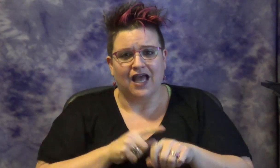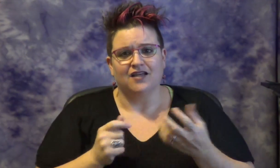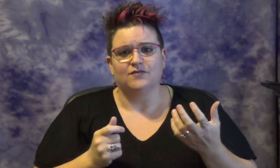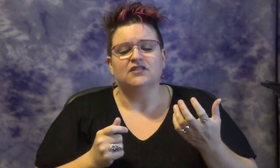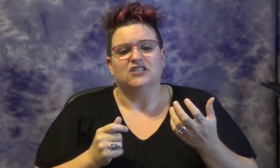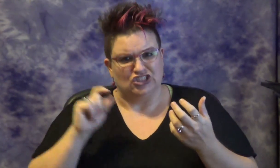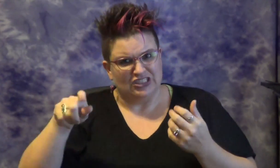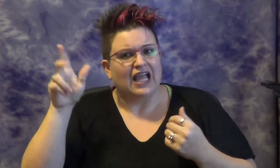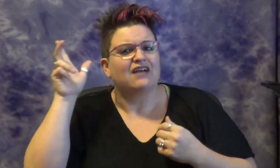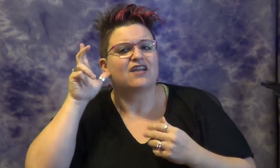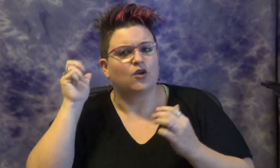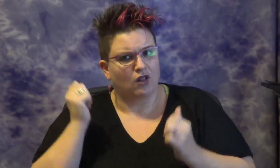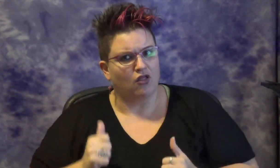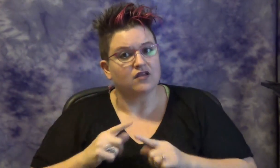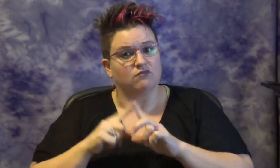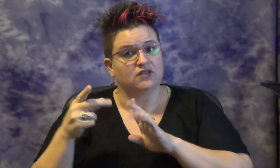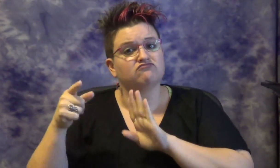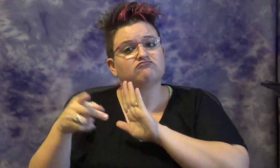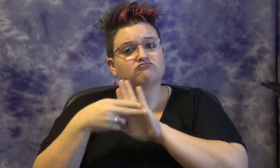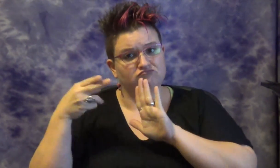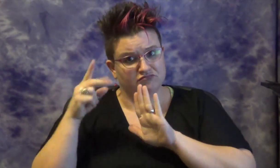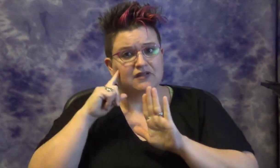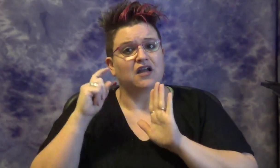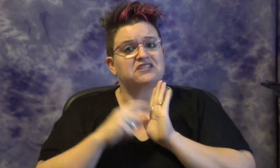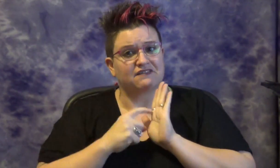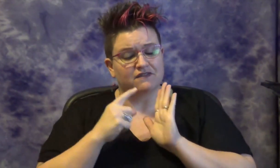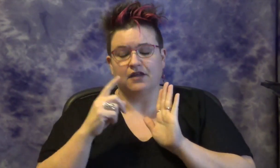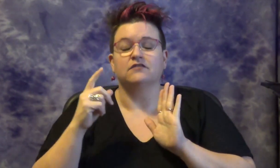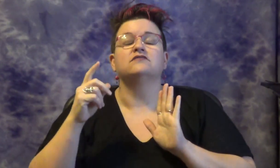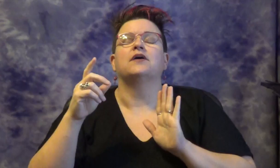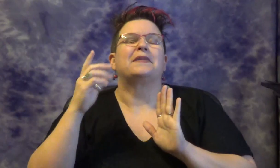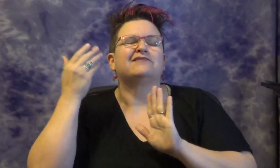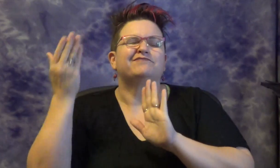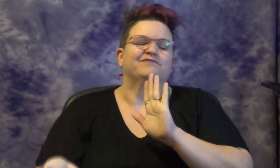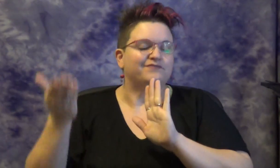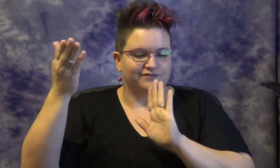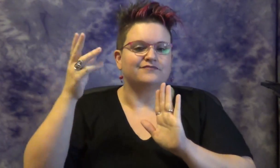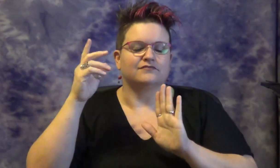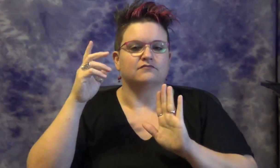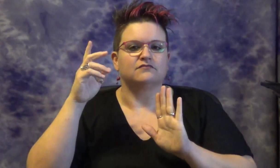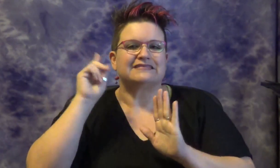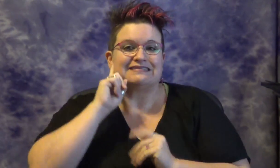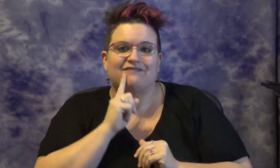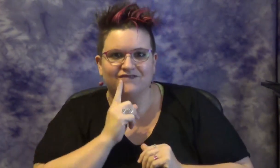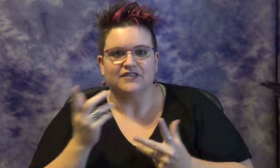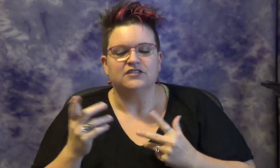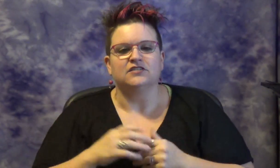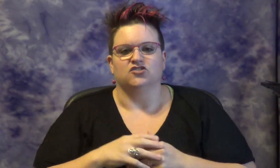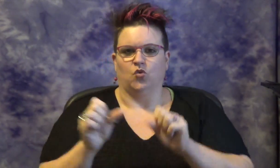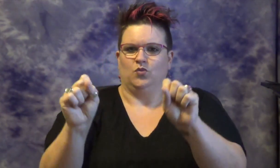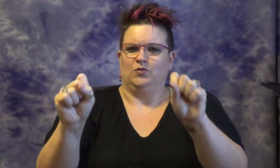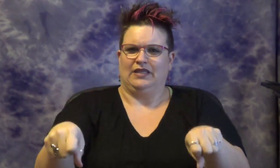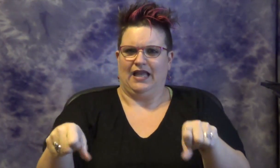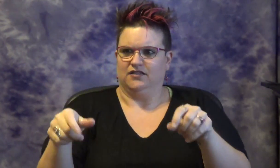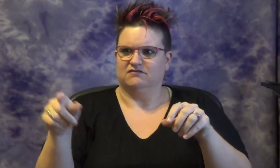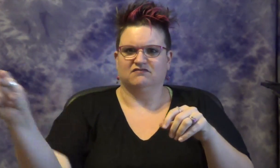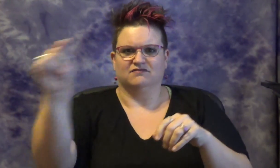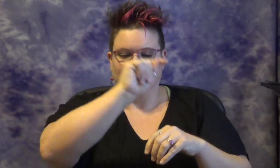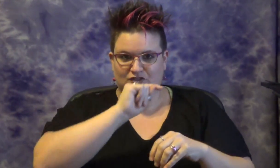calls me all the time on her phone. She has hearing loss, but yet she is labeled and identified as